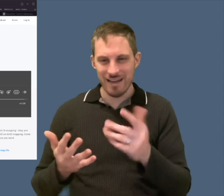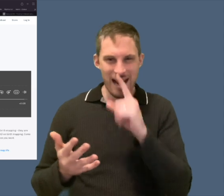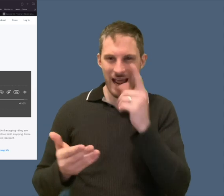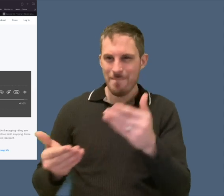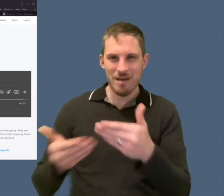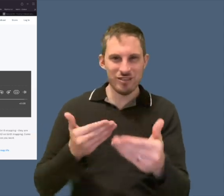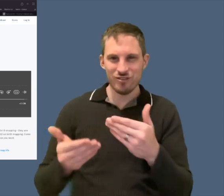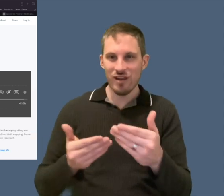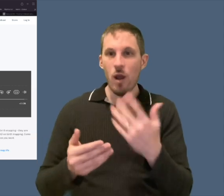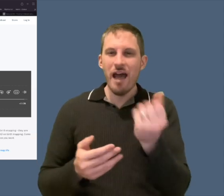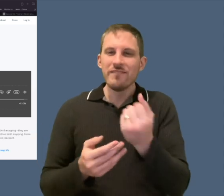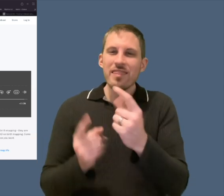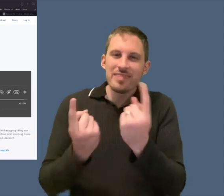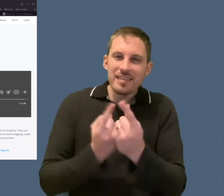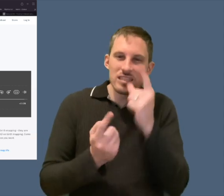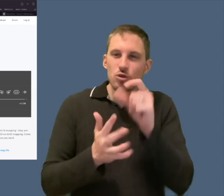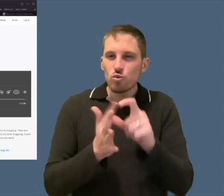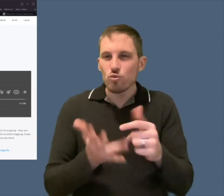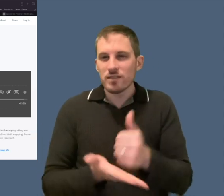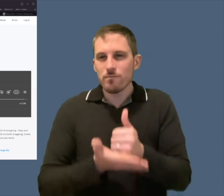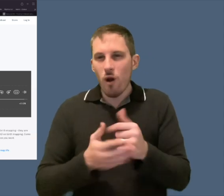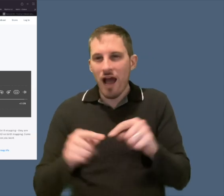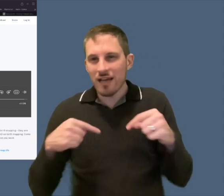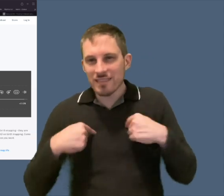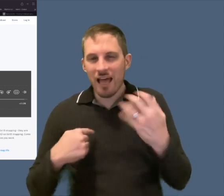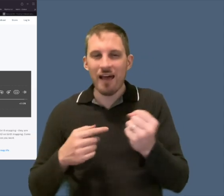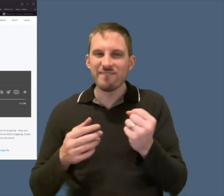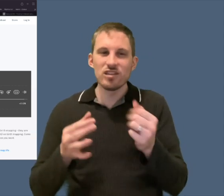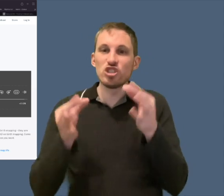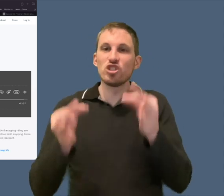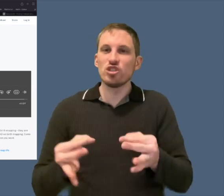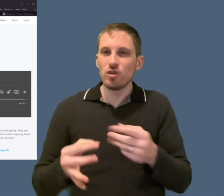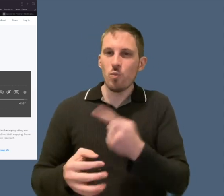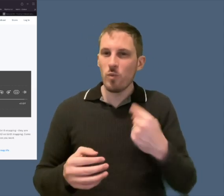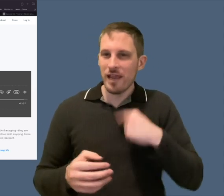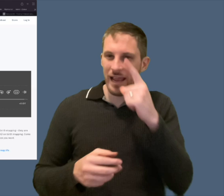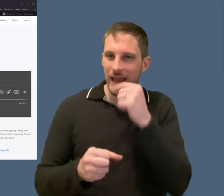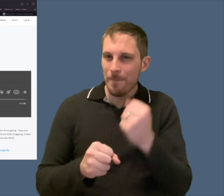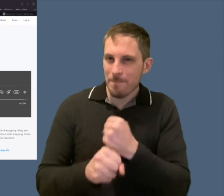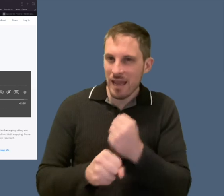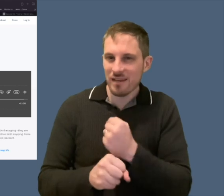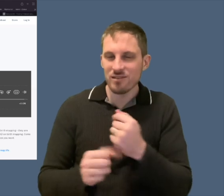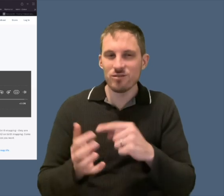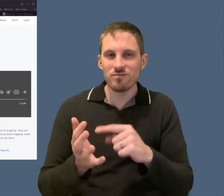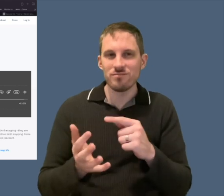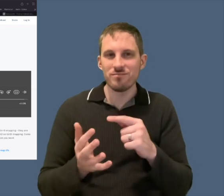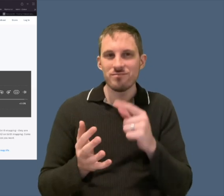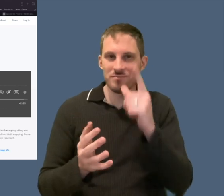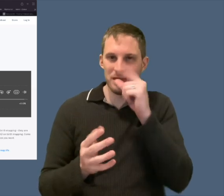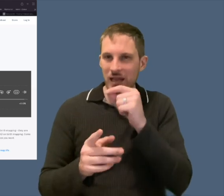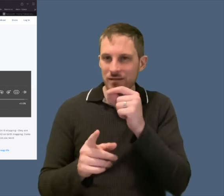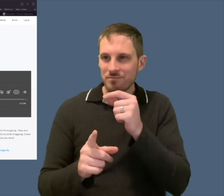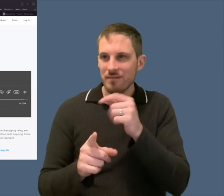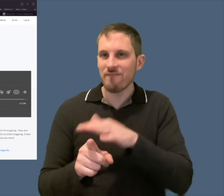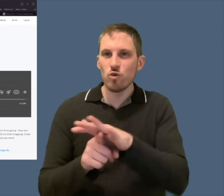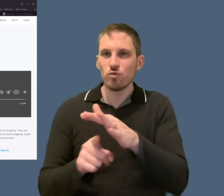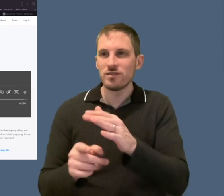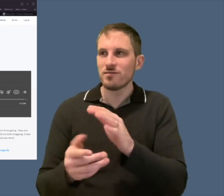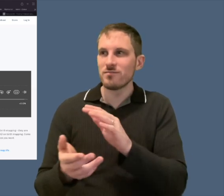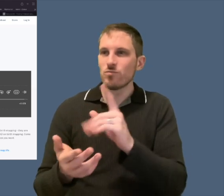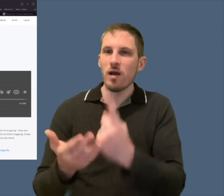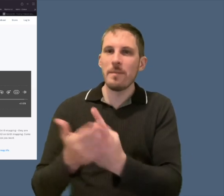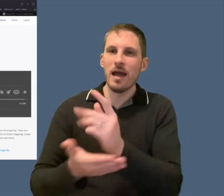are things that we can do to support us. There are decisions we can make that can impact our outcome, certainly. But the